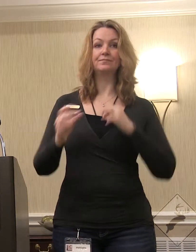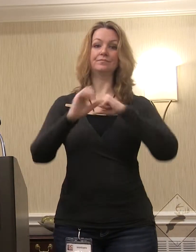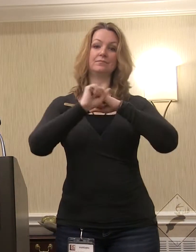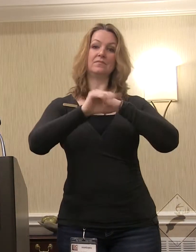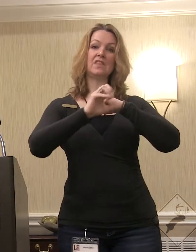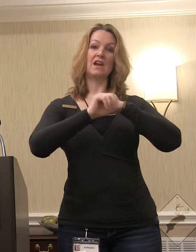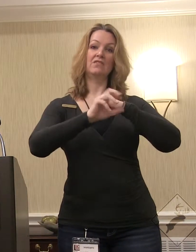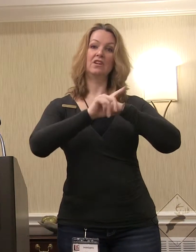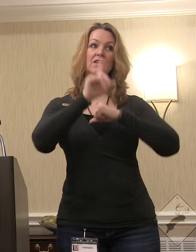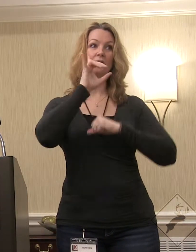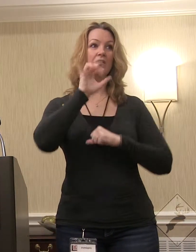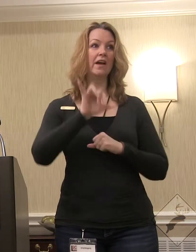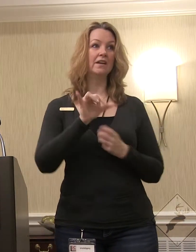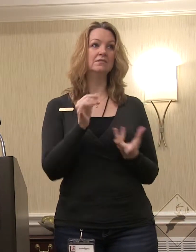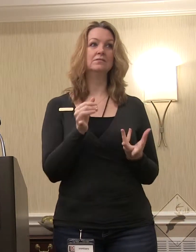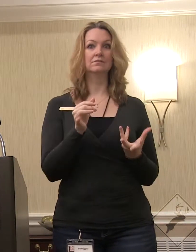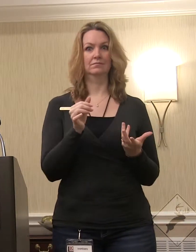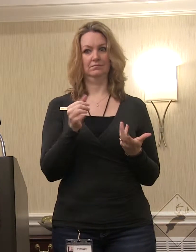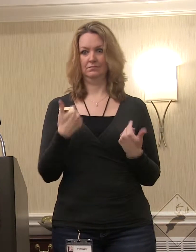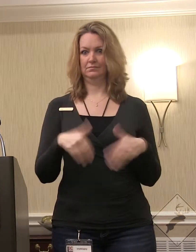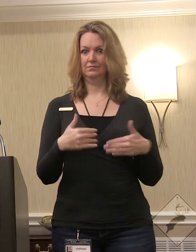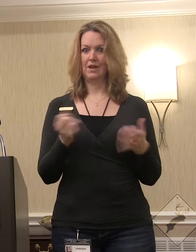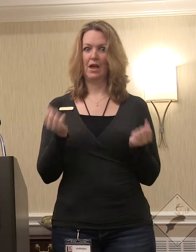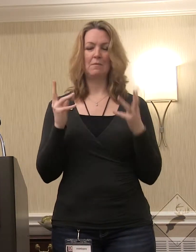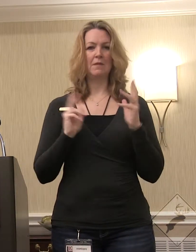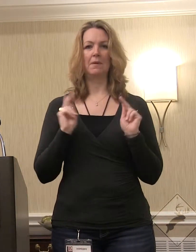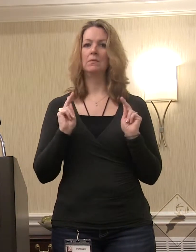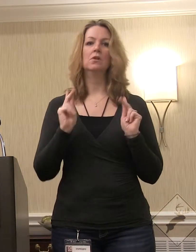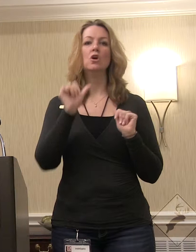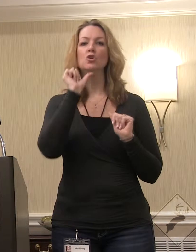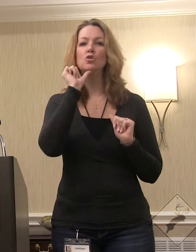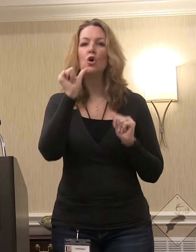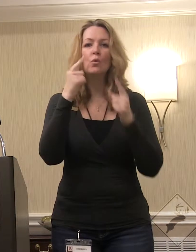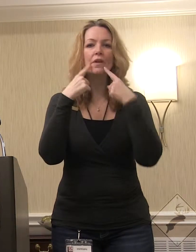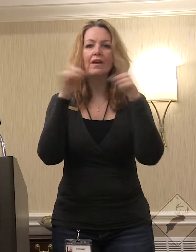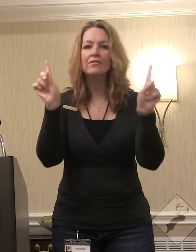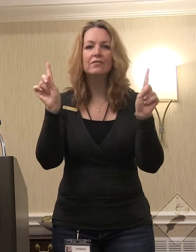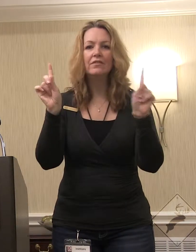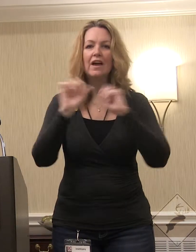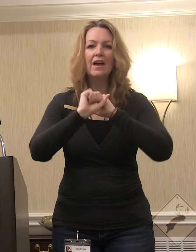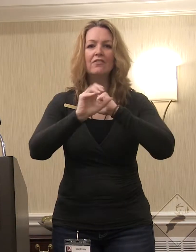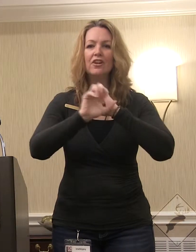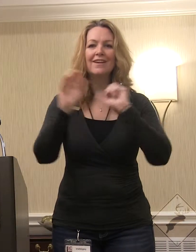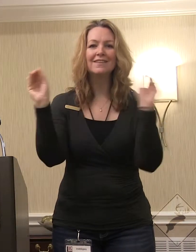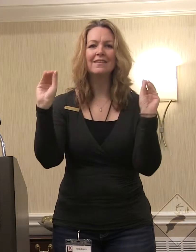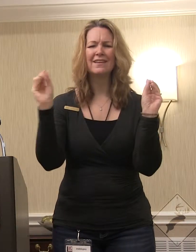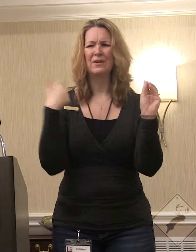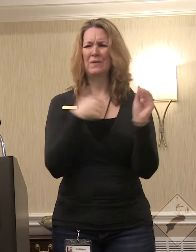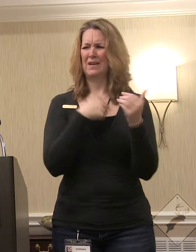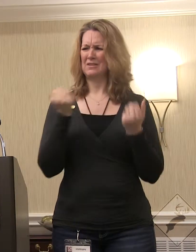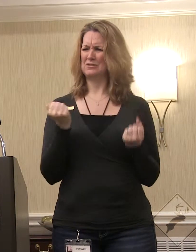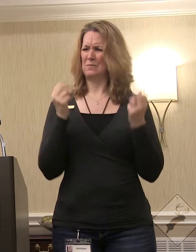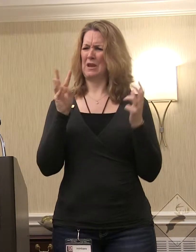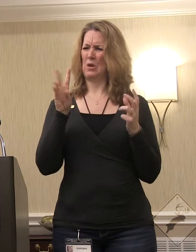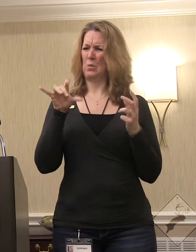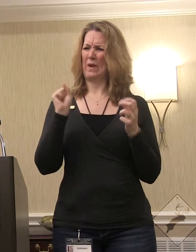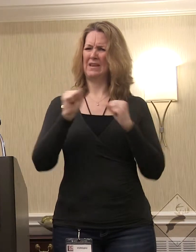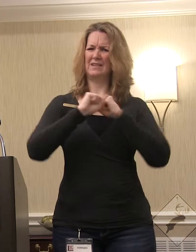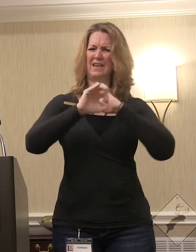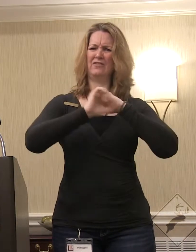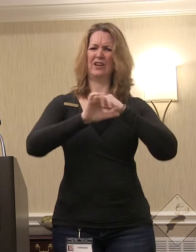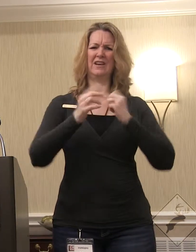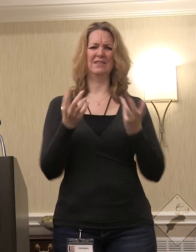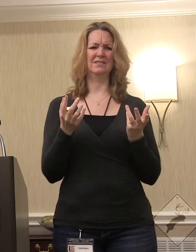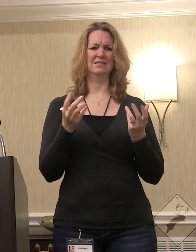Advertise the fundraiser. You'd be surprised how many people don't. We have so many platforms now to advertise